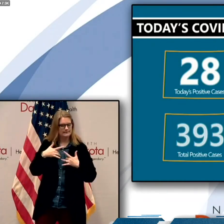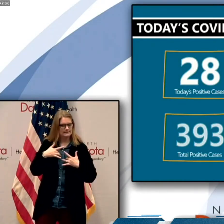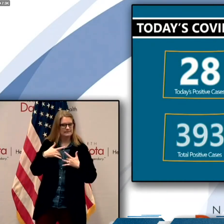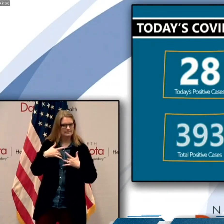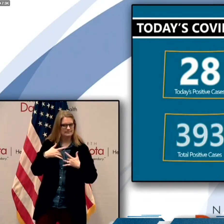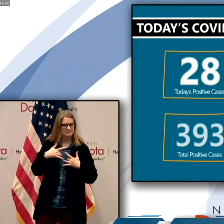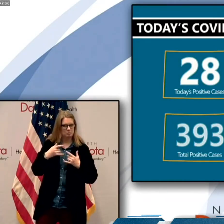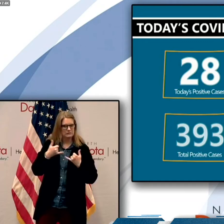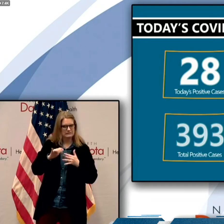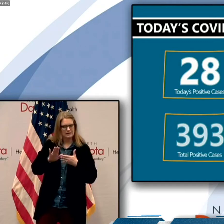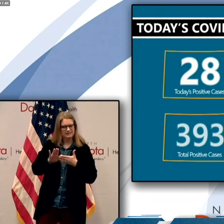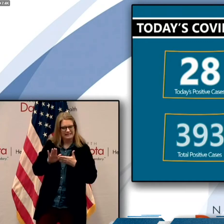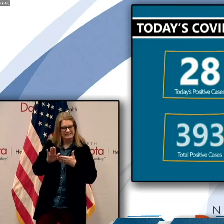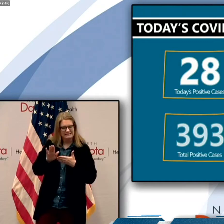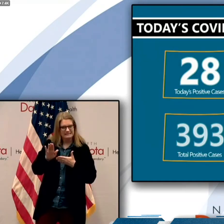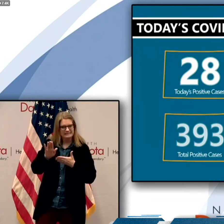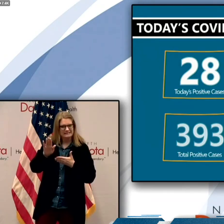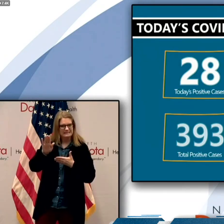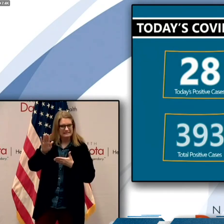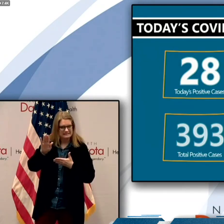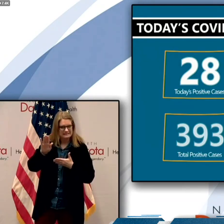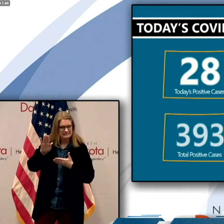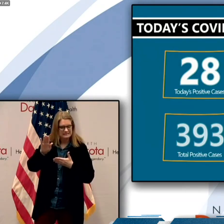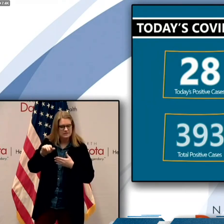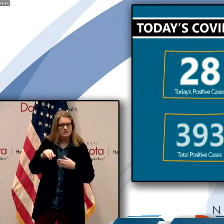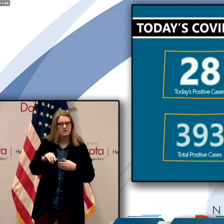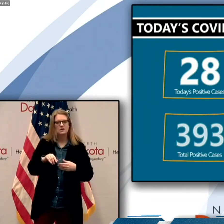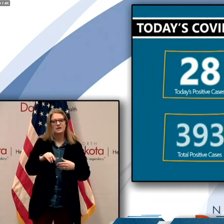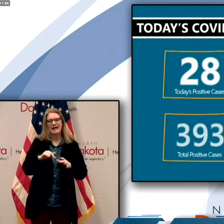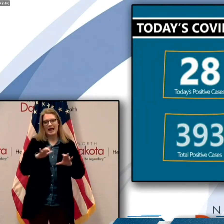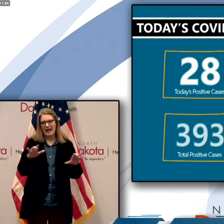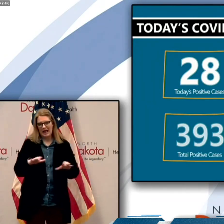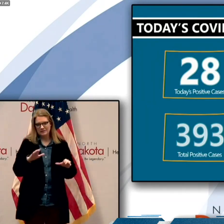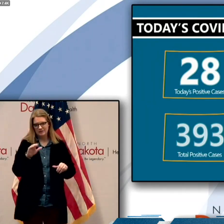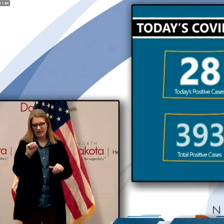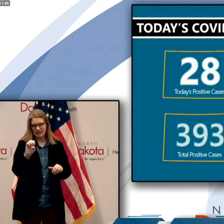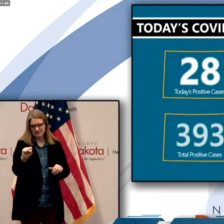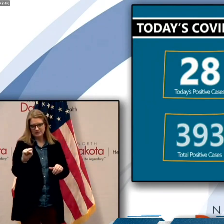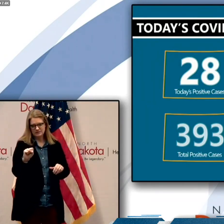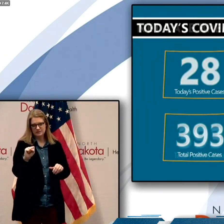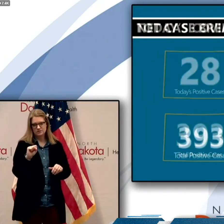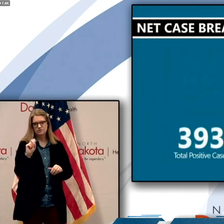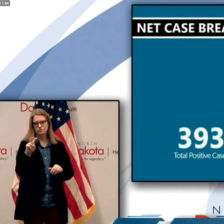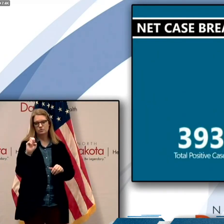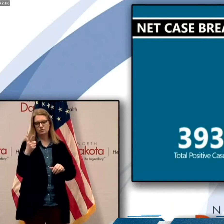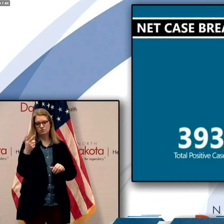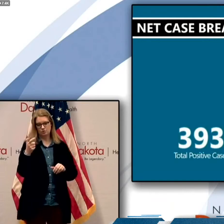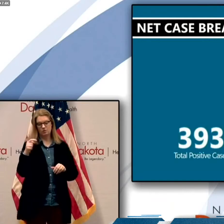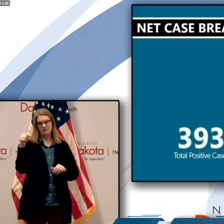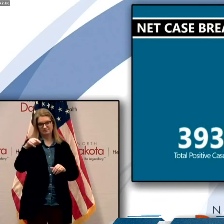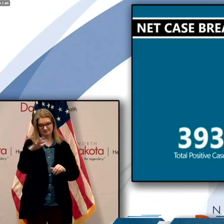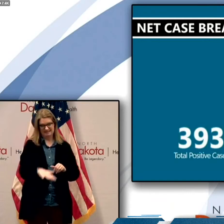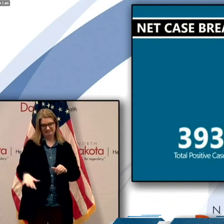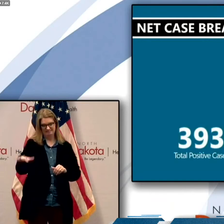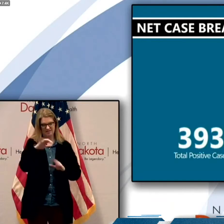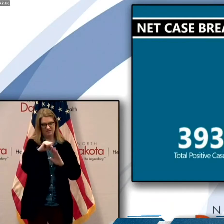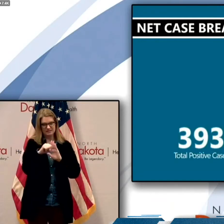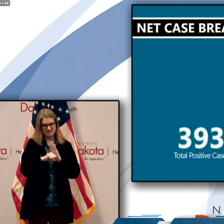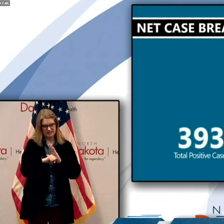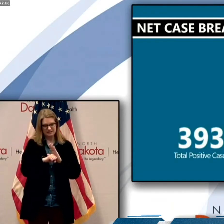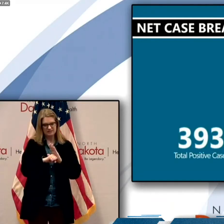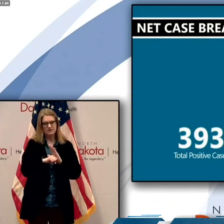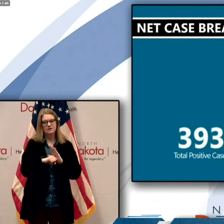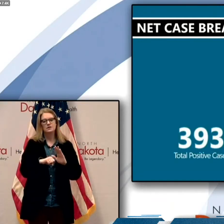rising part of the curve. When we take a look at active cases, 221 in the state. One of